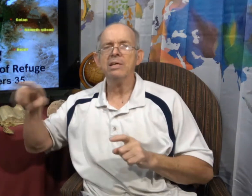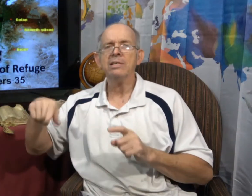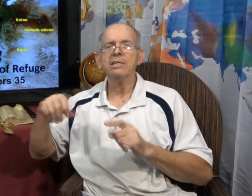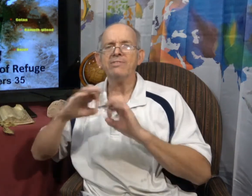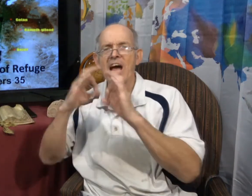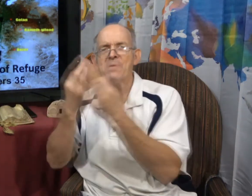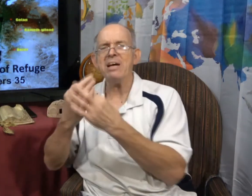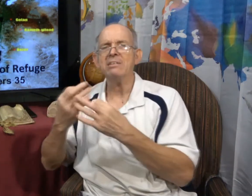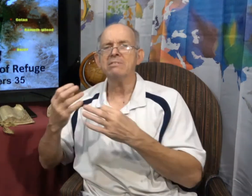Family,